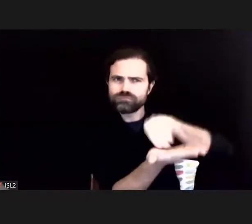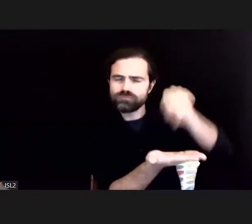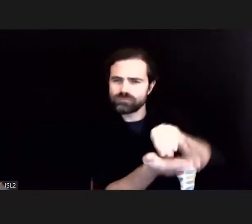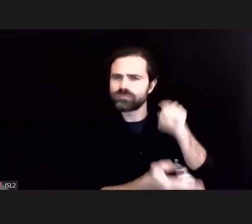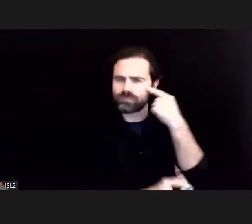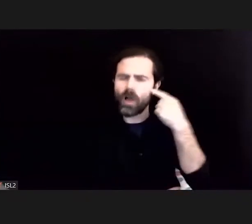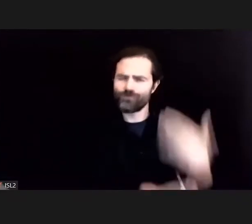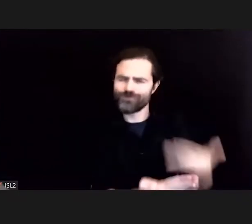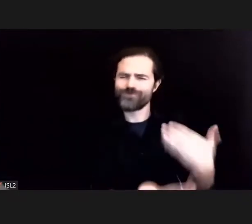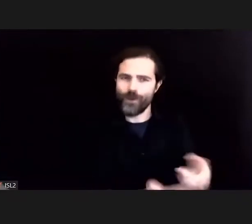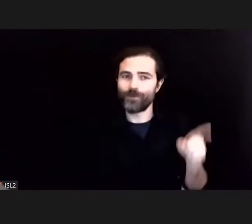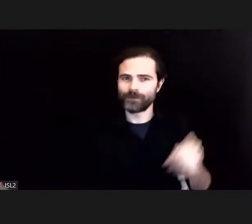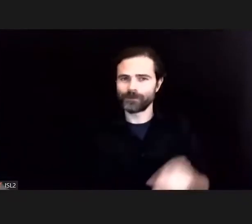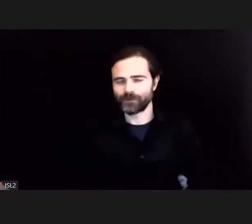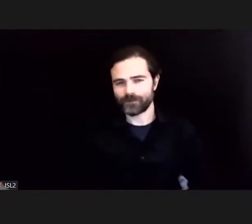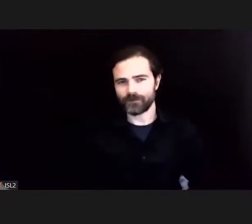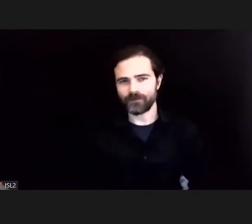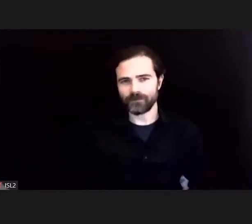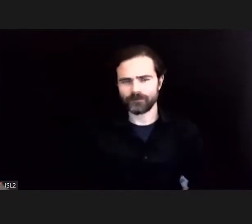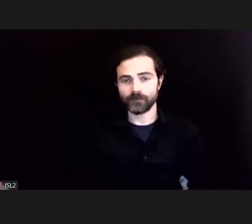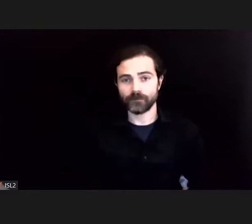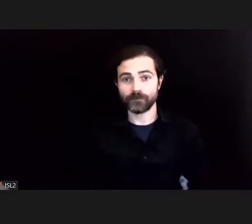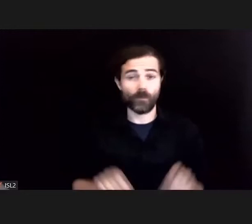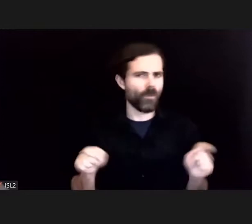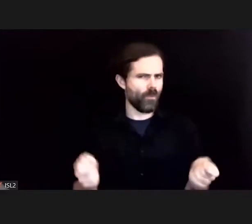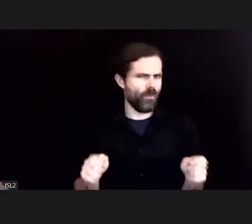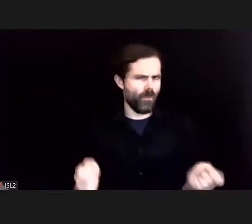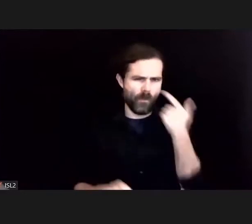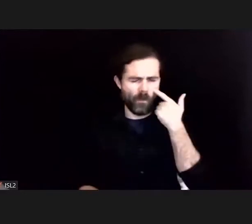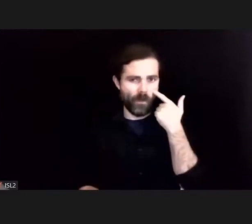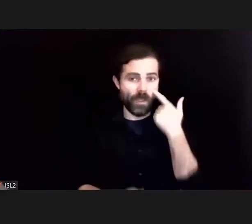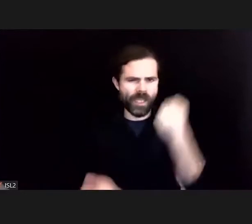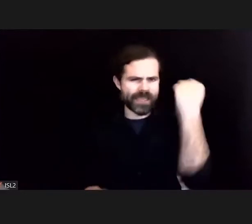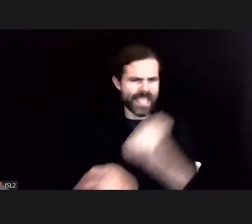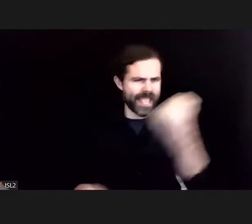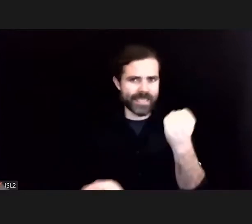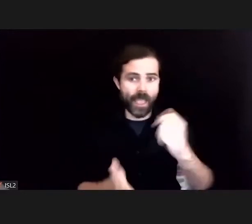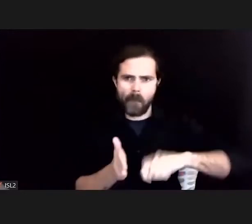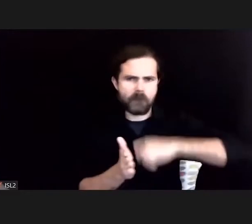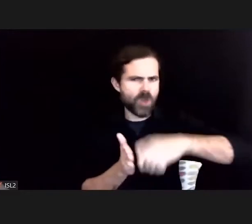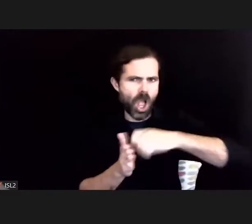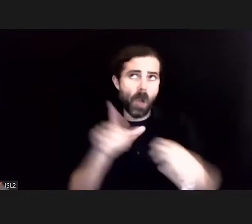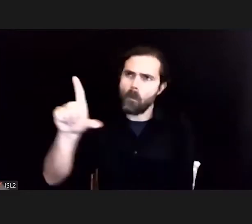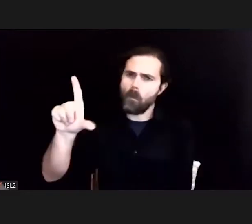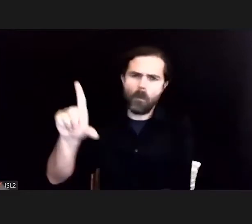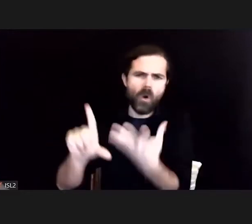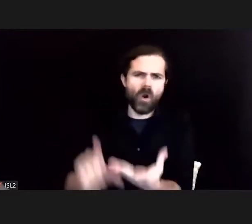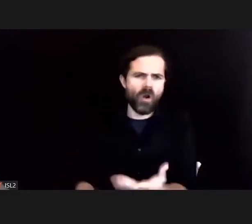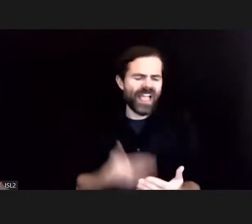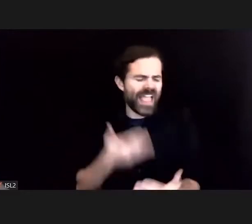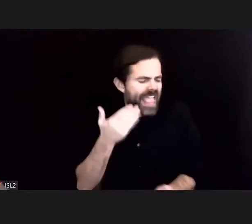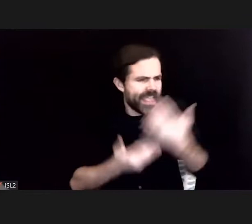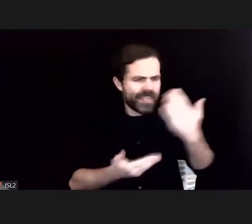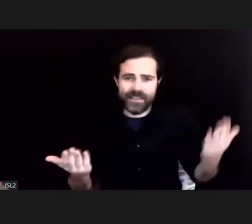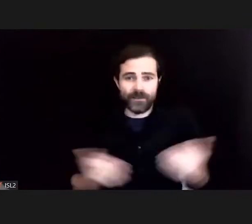We have tried to make the information to be entered to register a project as easy and simple as possible, including as mandatory